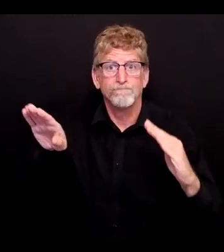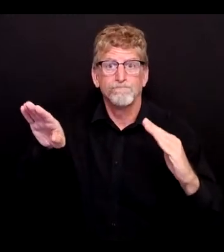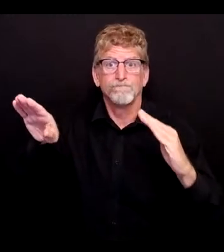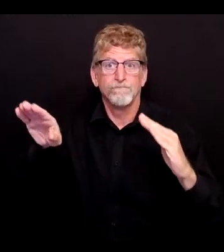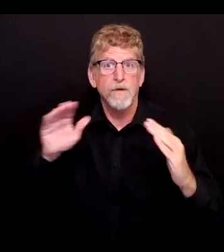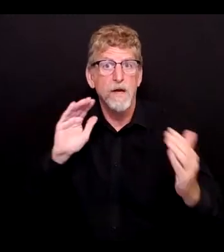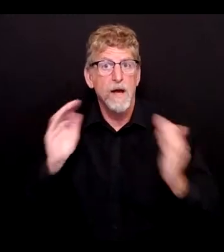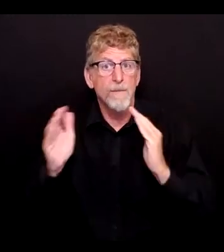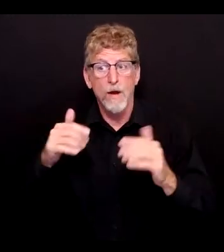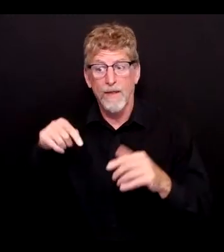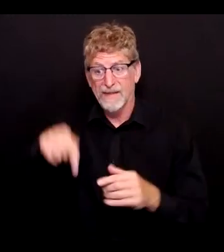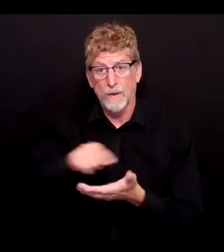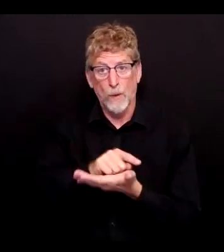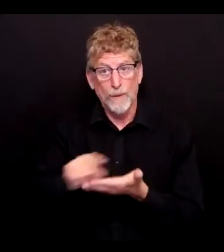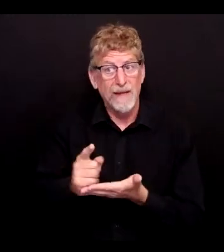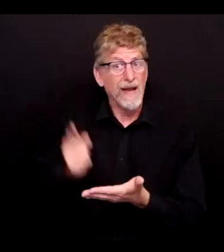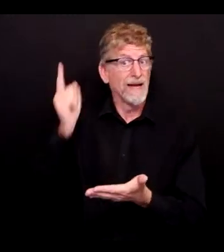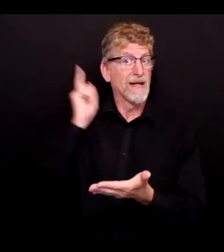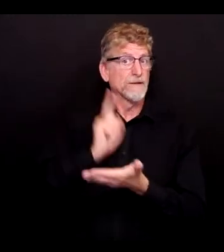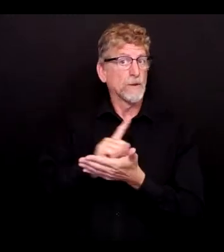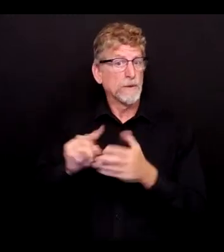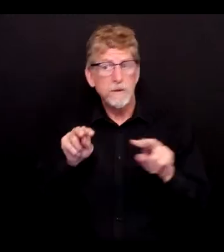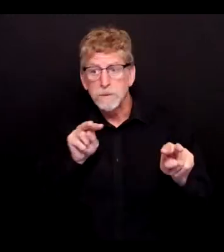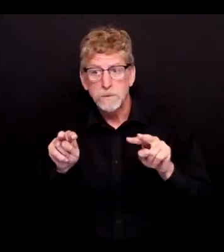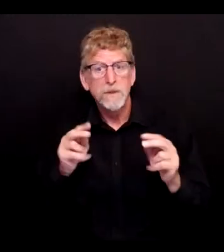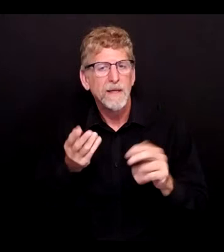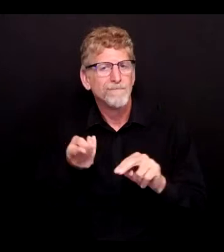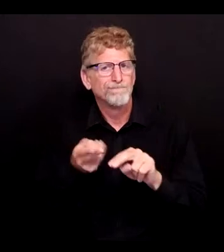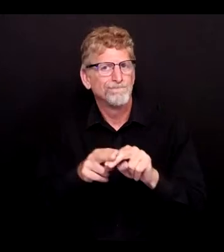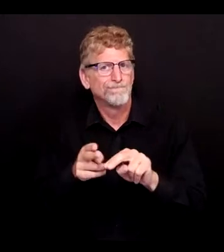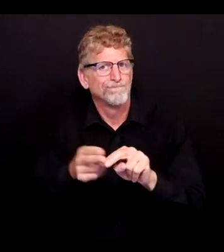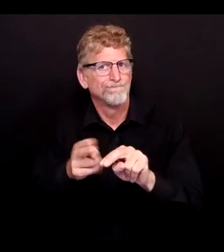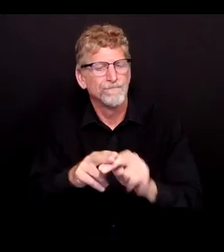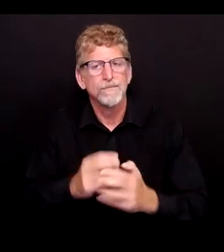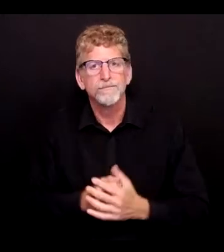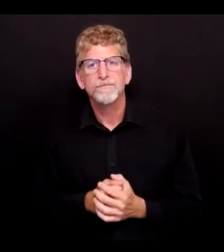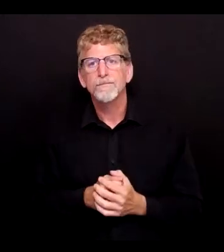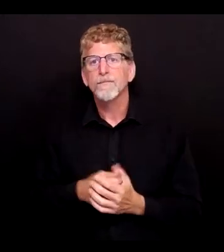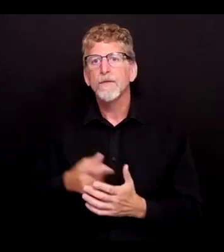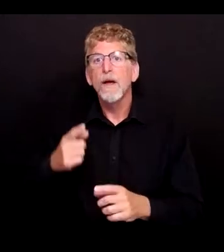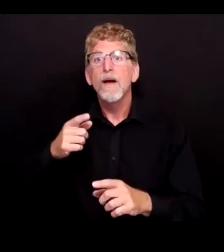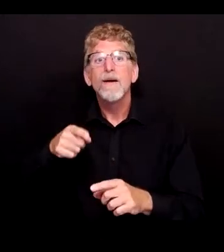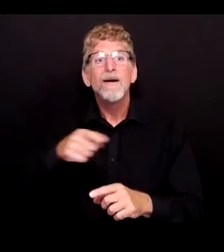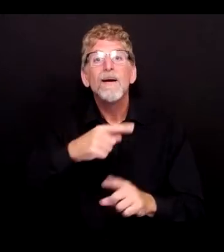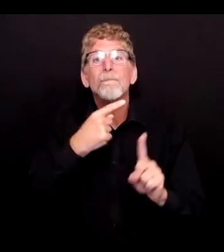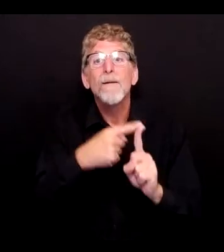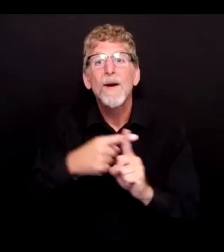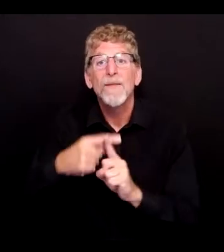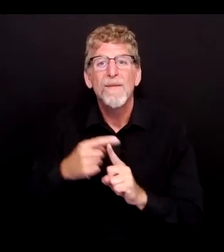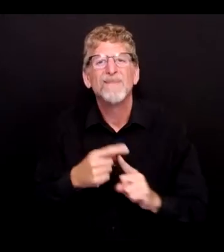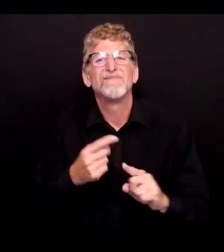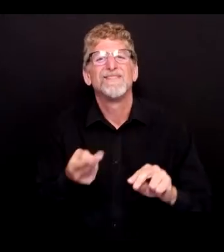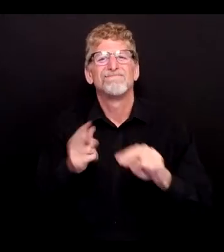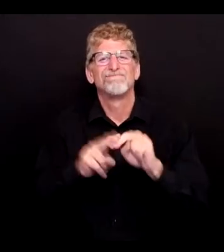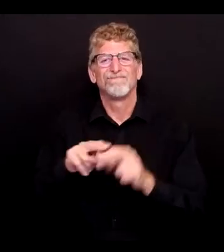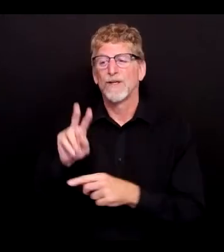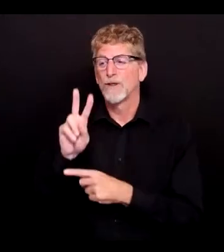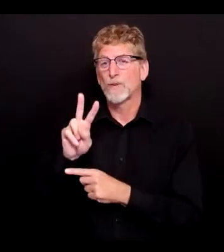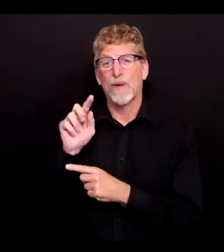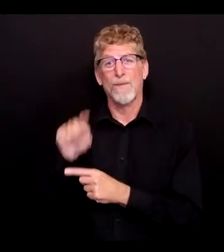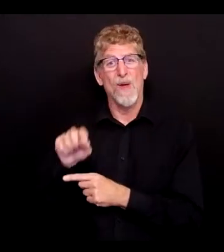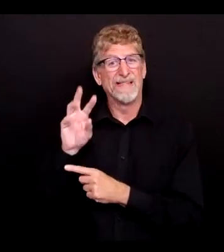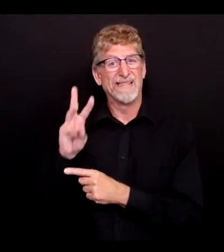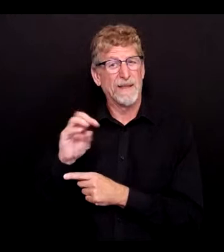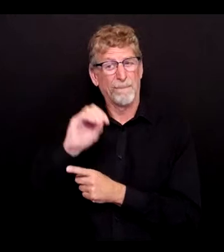seen an increase in cases of 2.6% this week compared to last week at this time, up